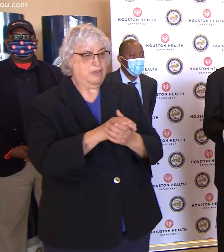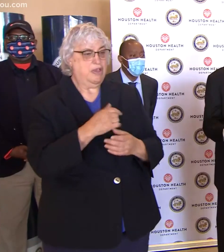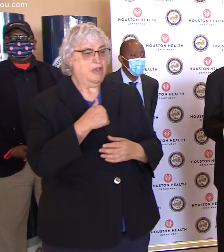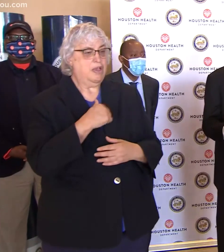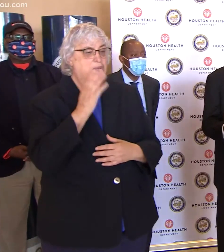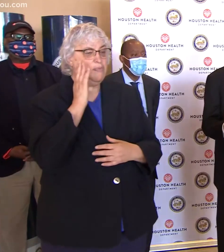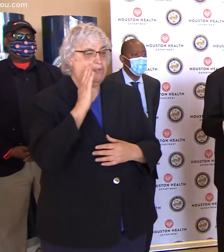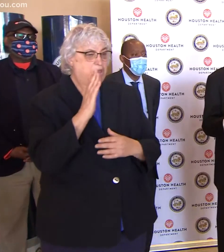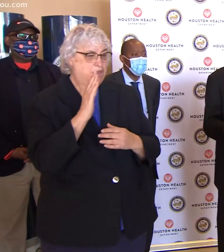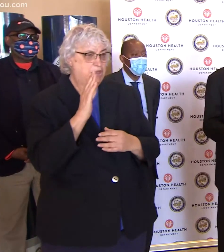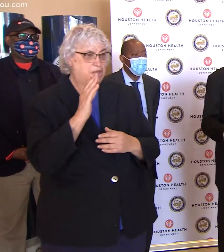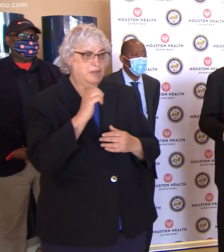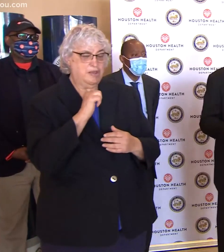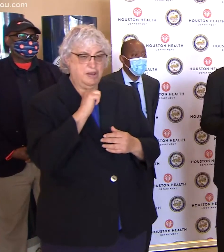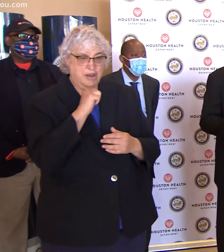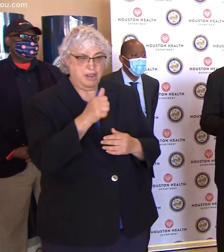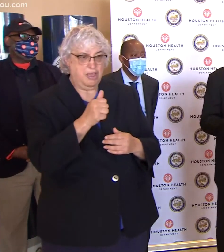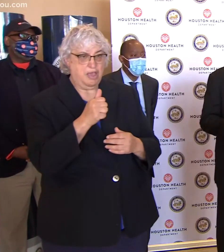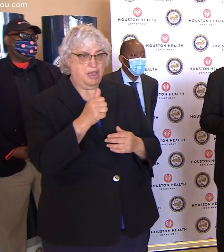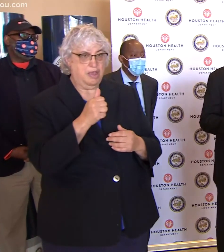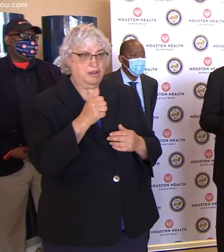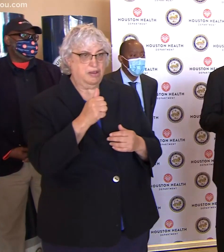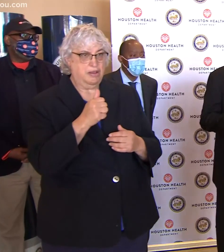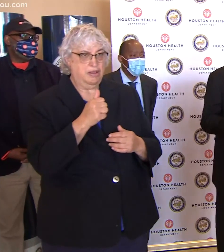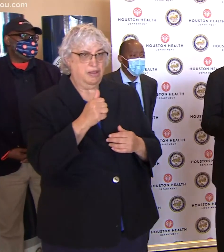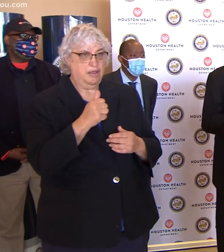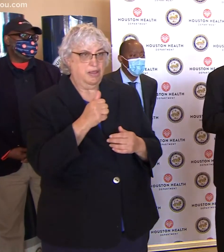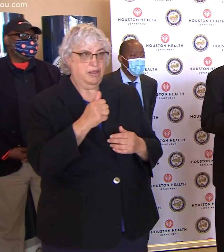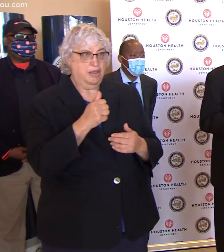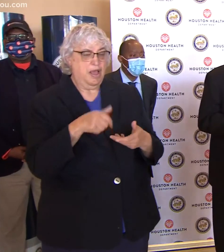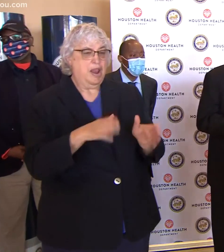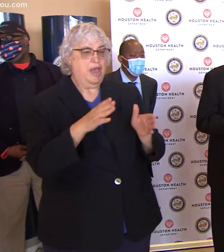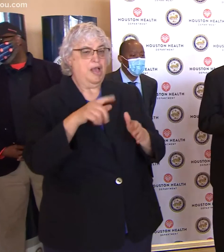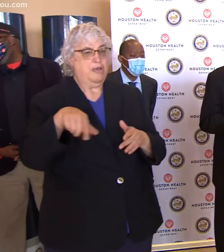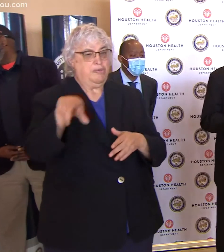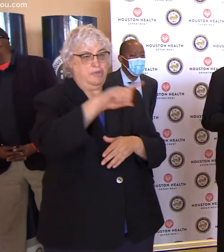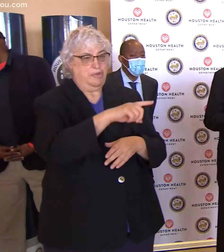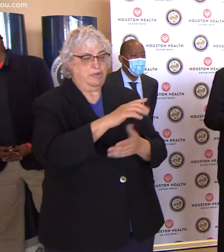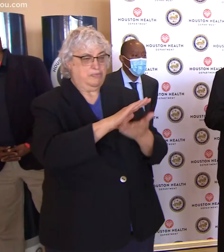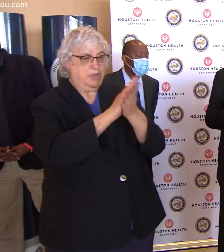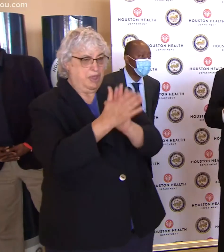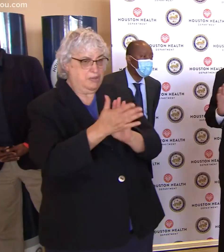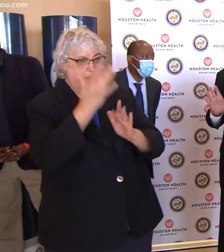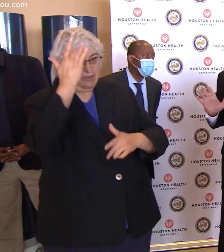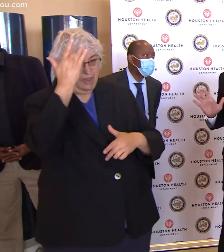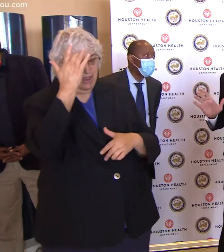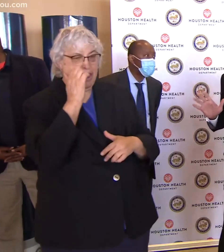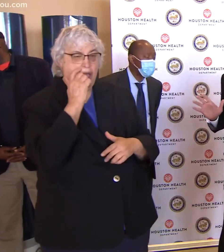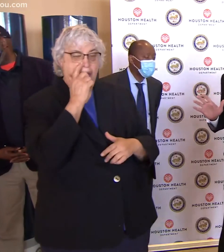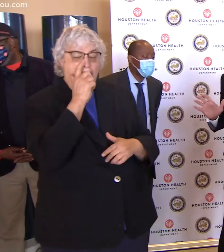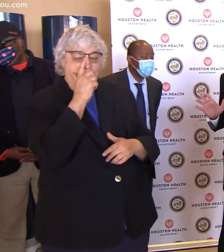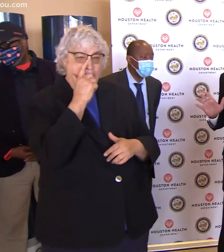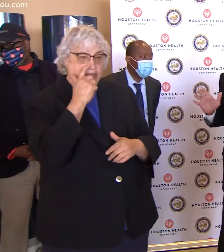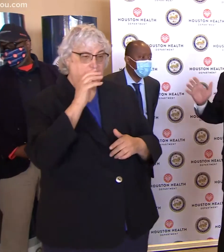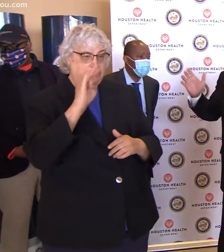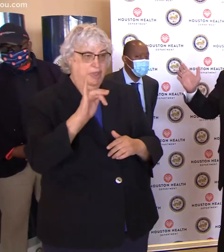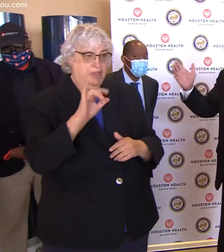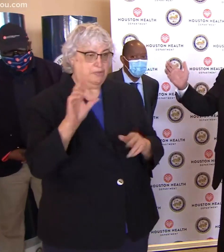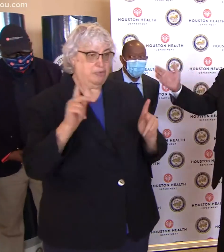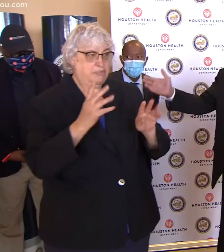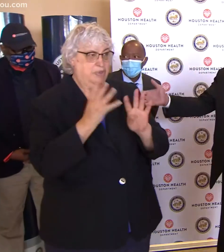way cause them to contract the virus. So I want to end with this. Mayor, you thanked all of the people who are